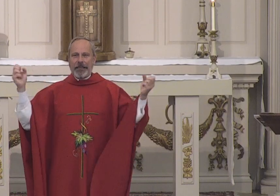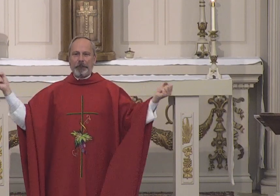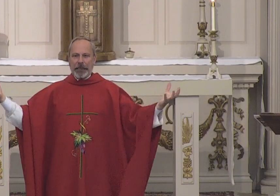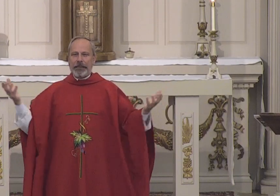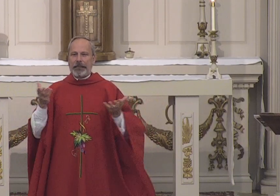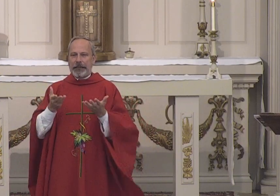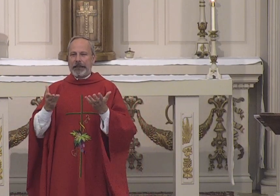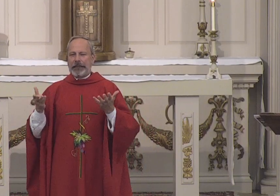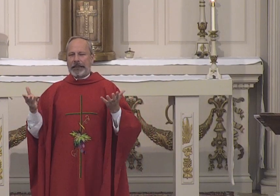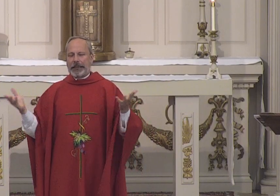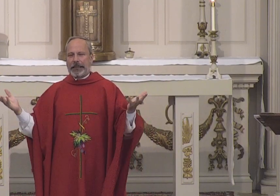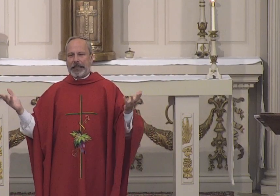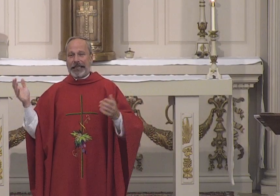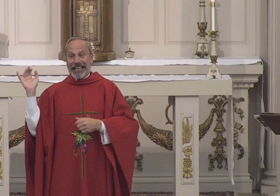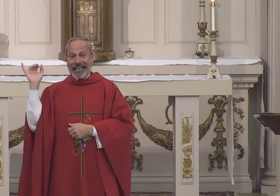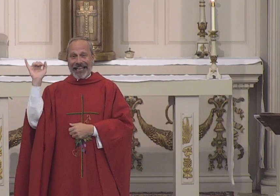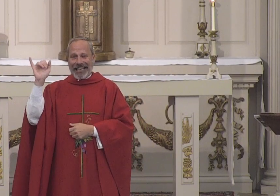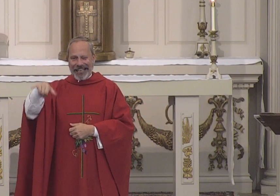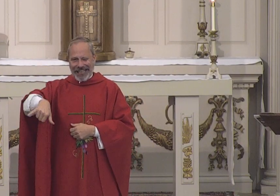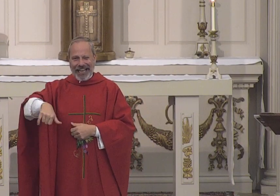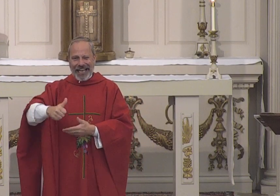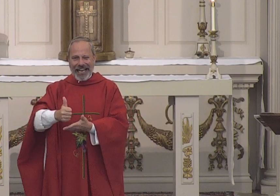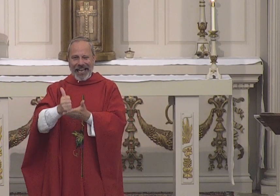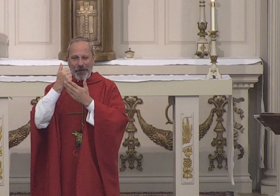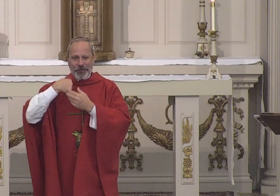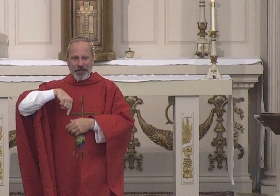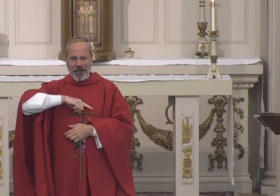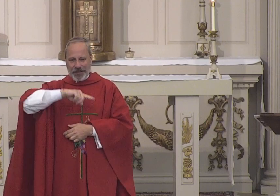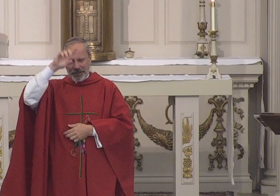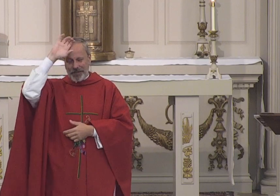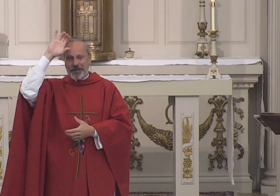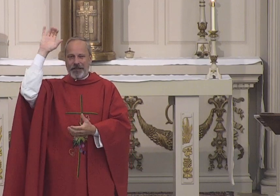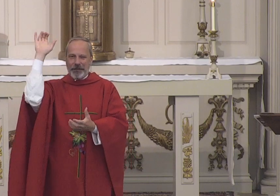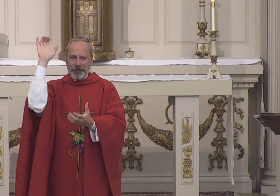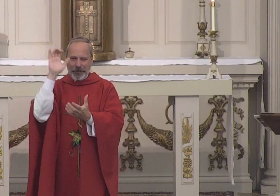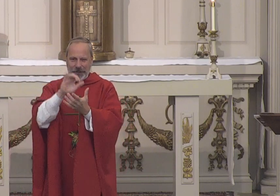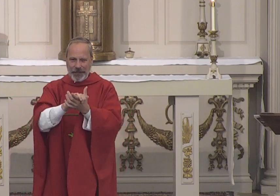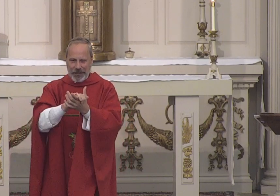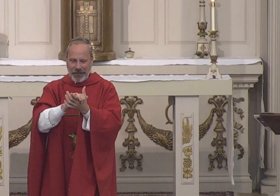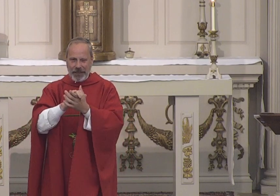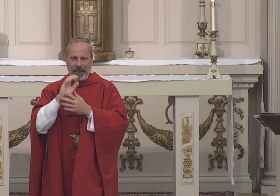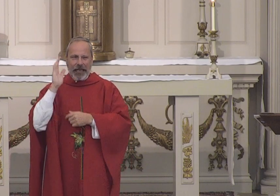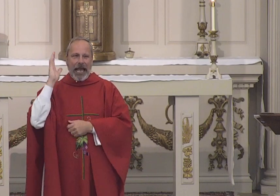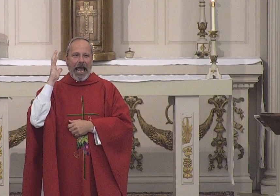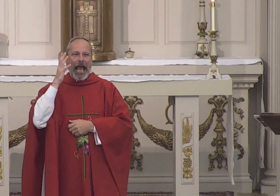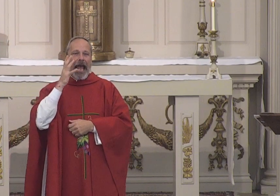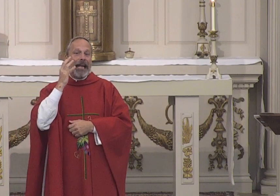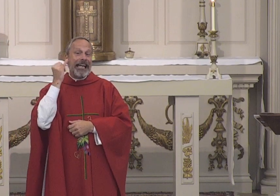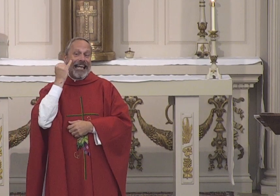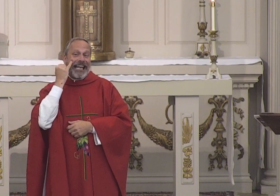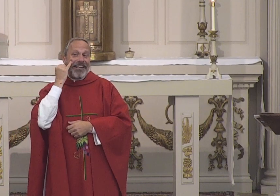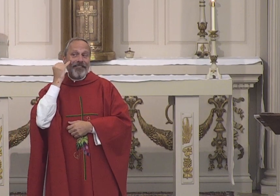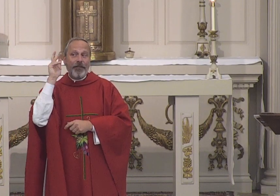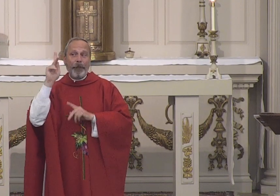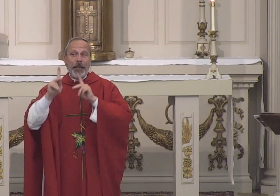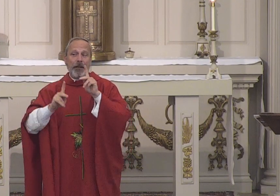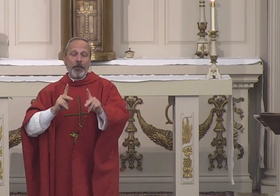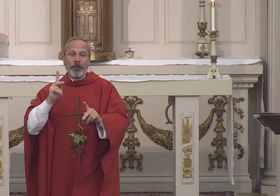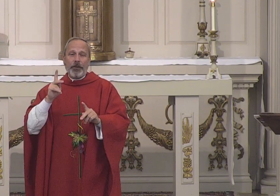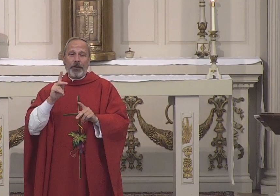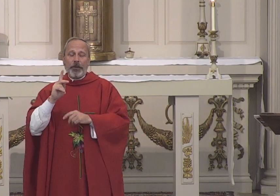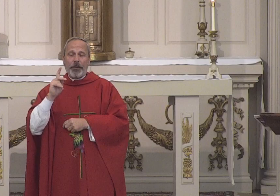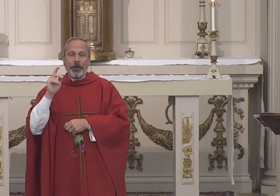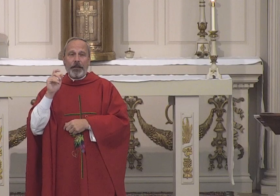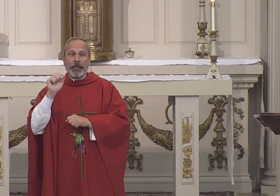us amazing things. Those things that help us to believe.